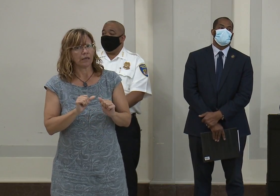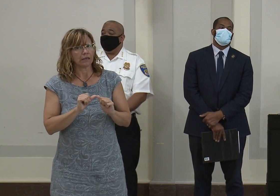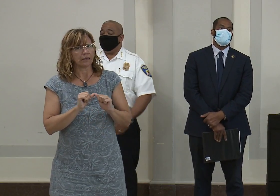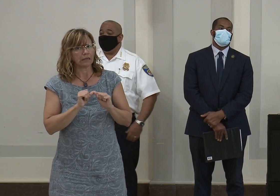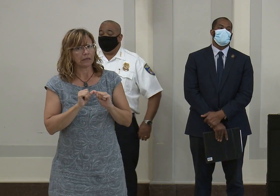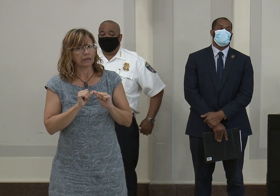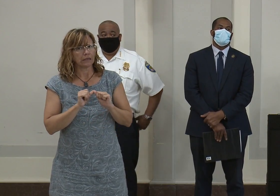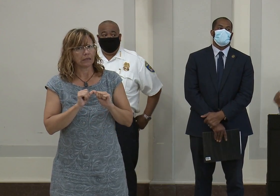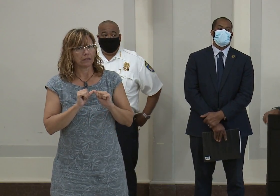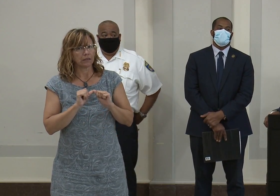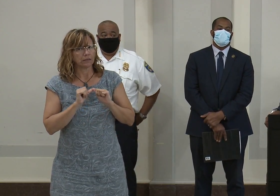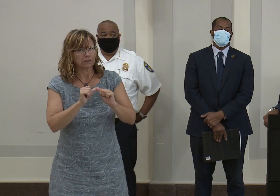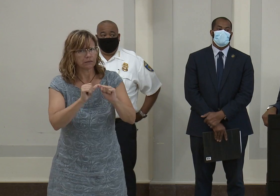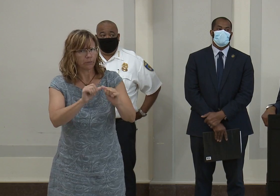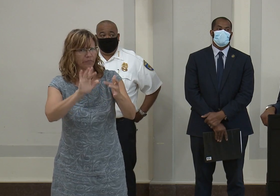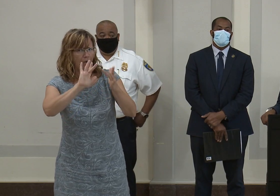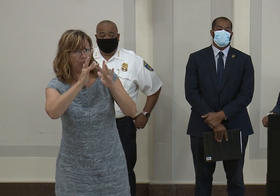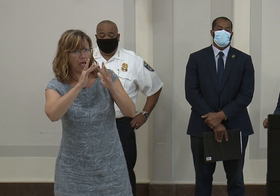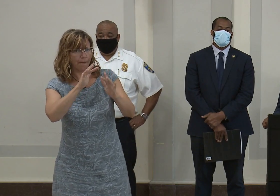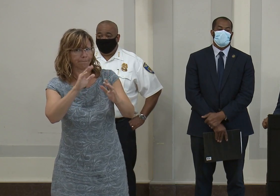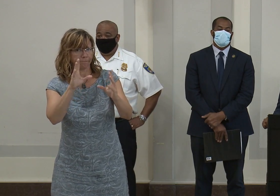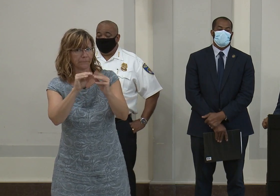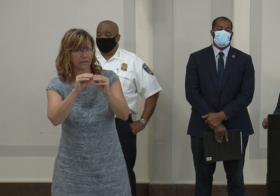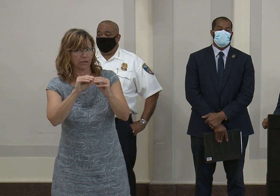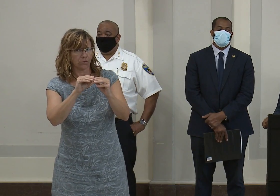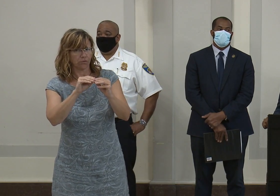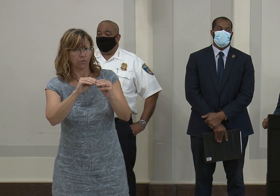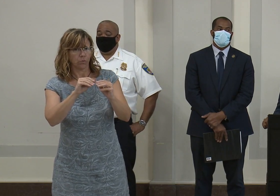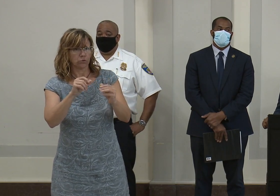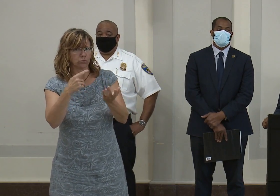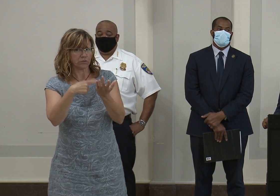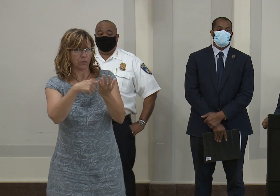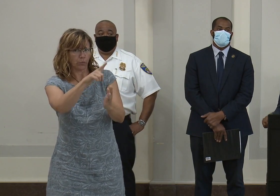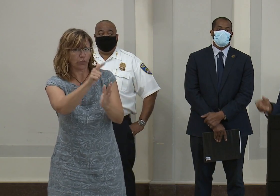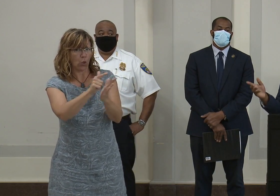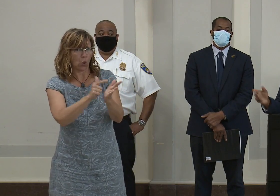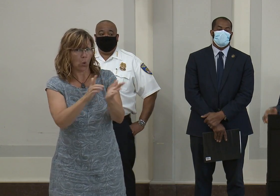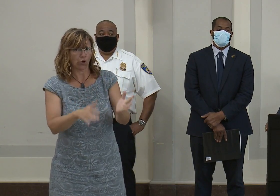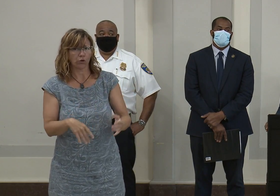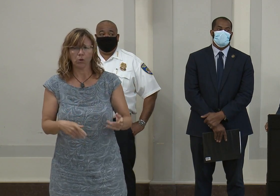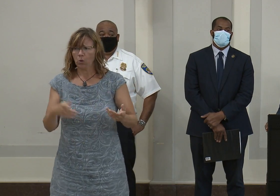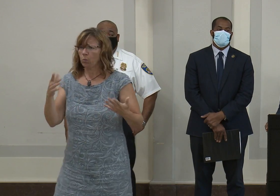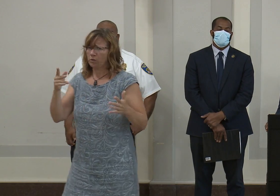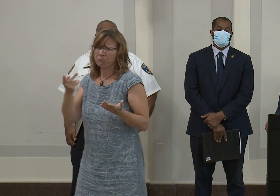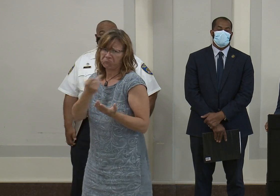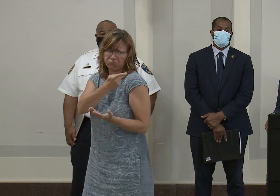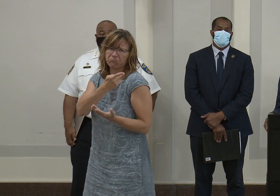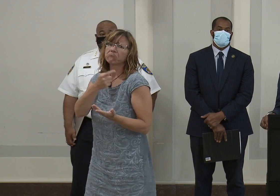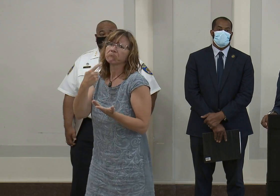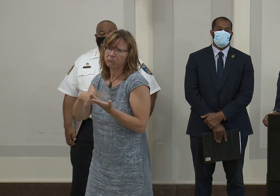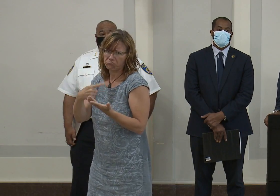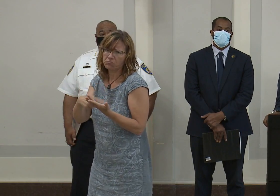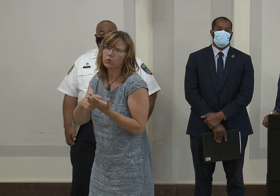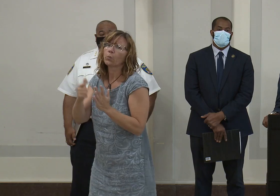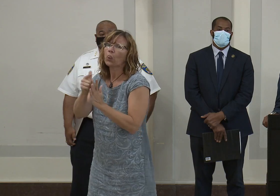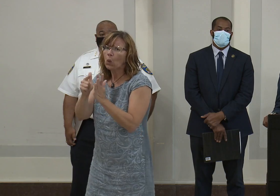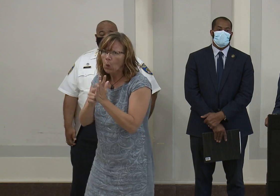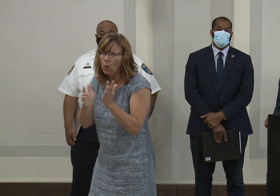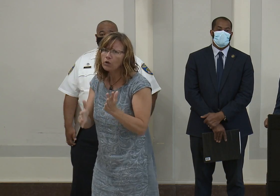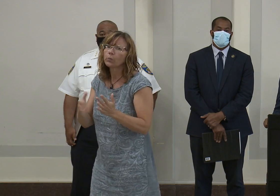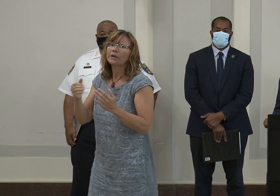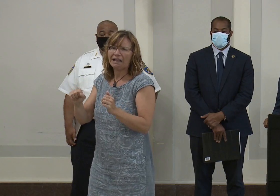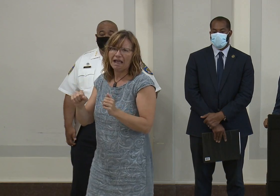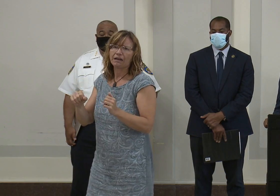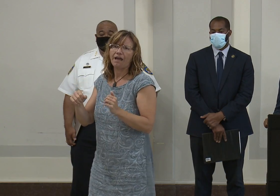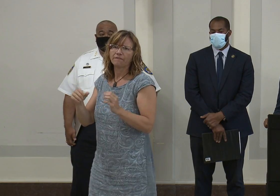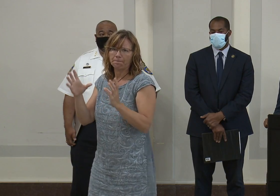discussed with your law department? You know it will. We'll make sure that we discuss and follow all the rules. But Emily, to that point, also I think it's important for us to